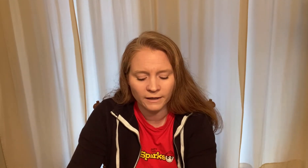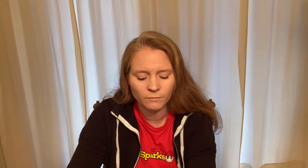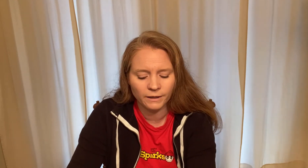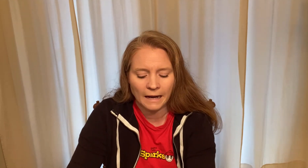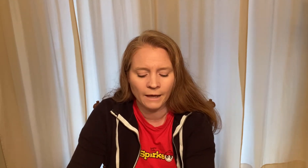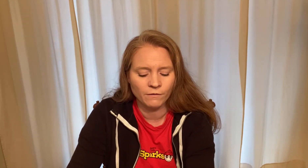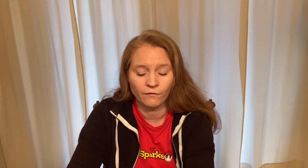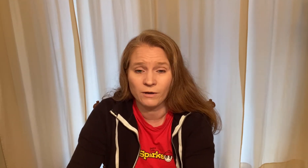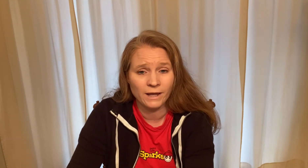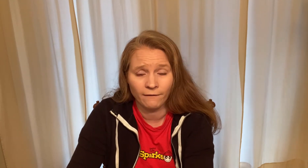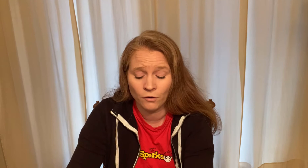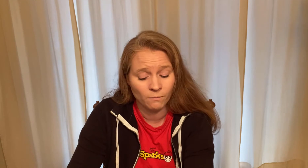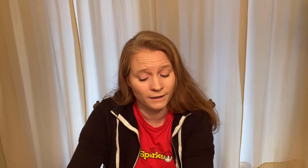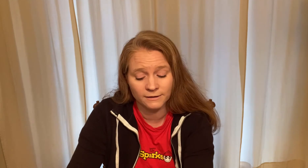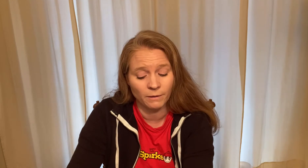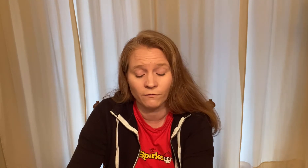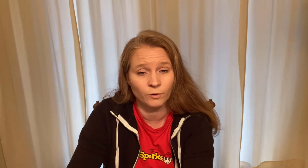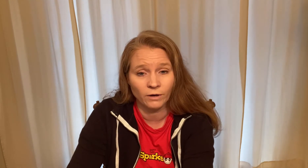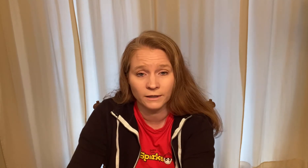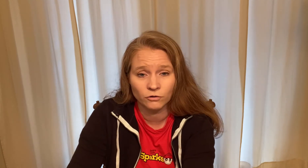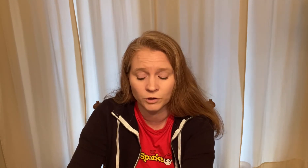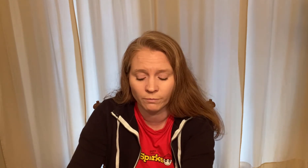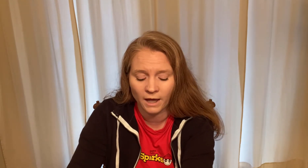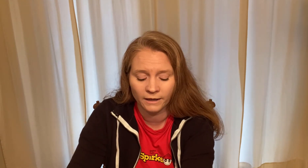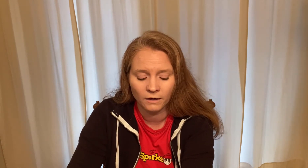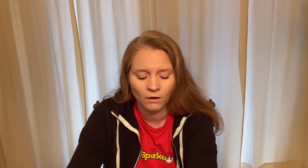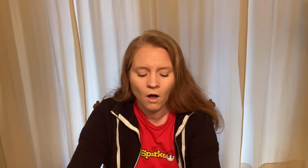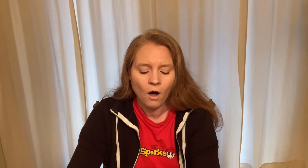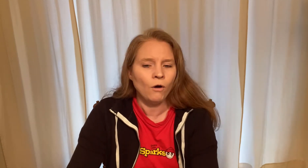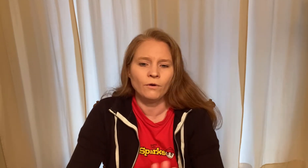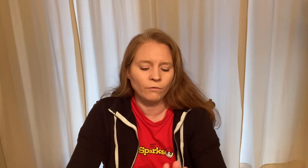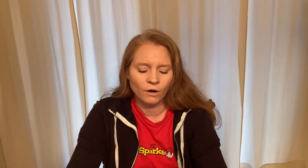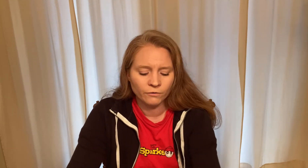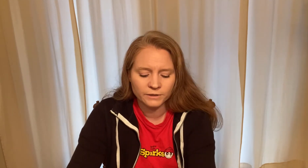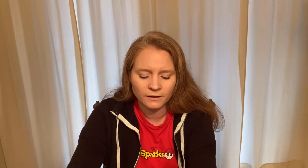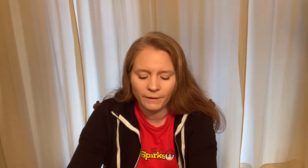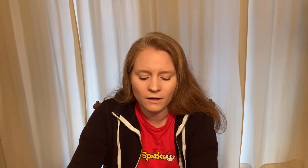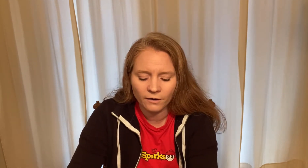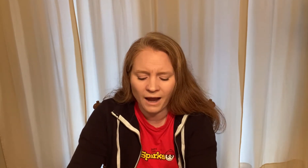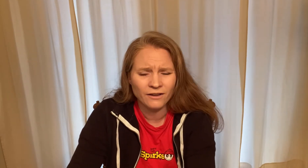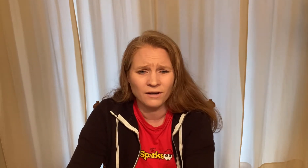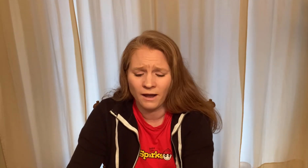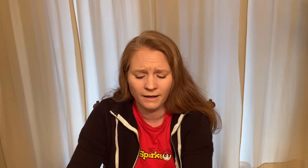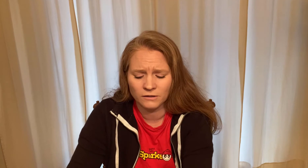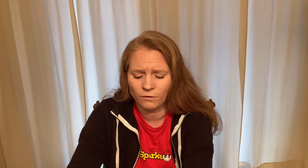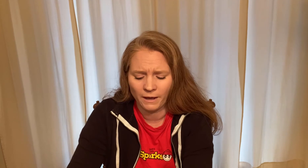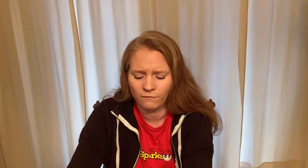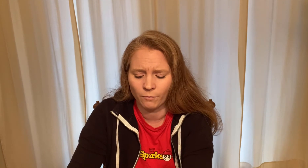but I'm afraid we have no money to pay for the bread," George replied. "Oh, no, no," said the baker. "I could not ask you to pay for bread